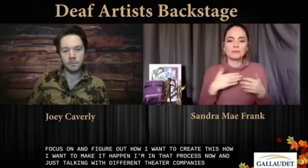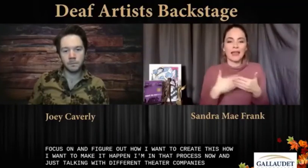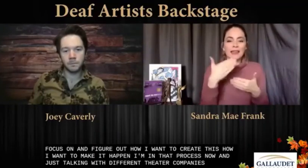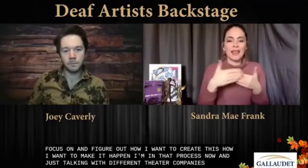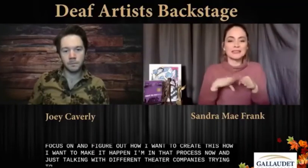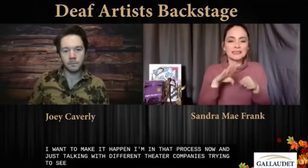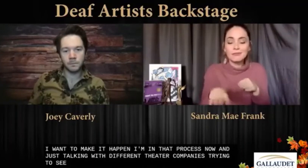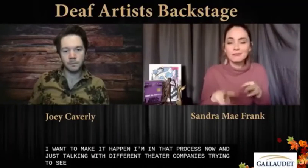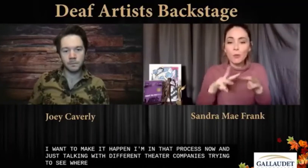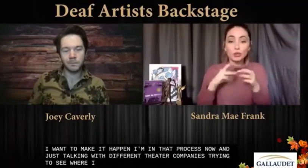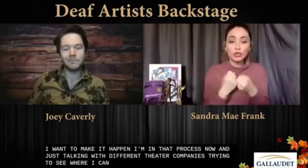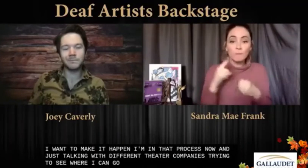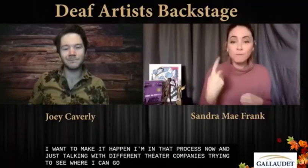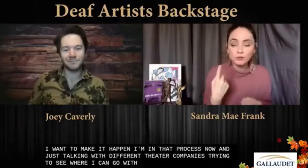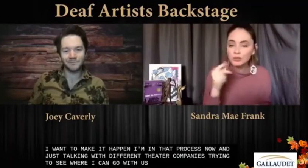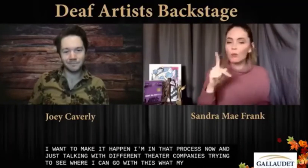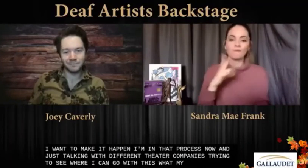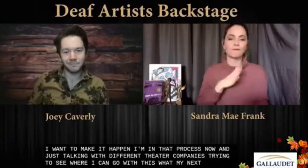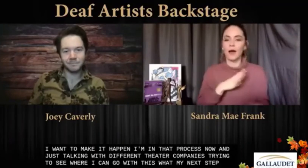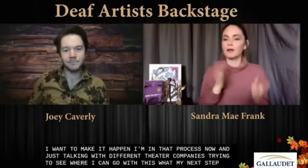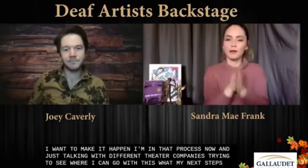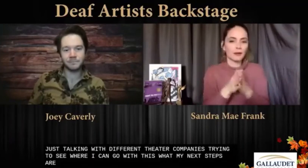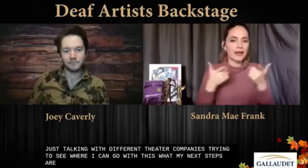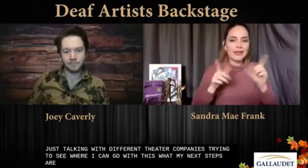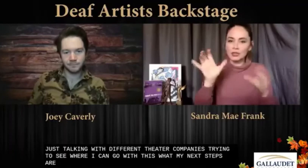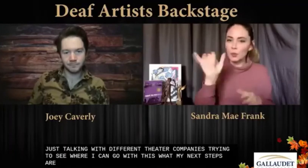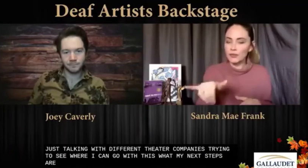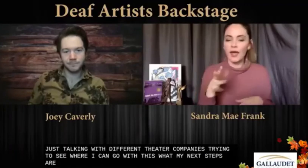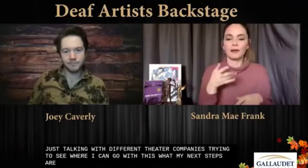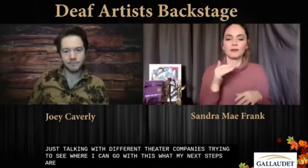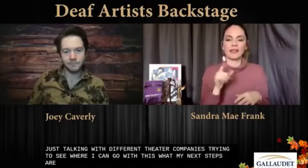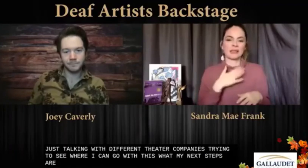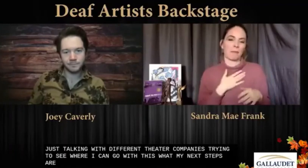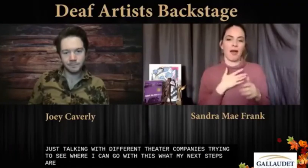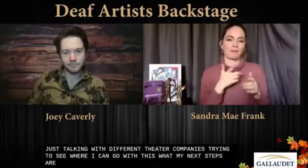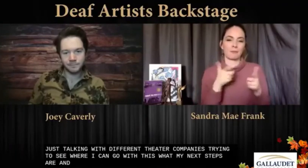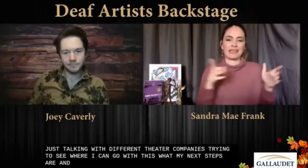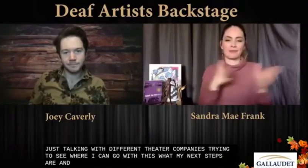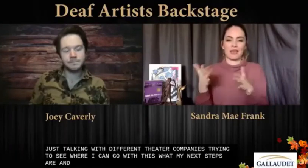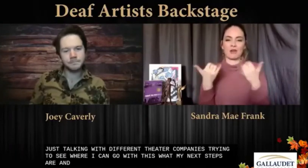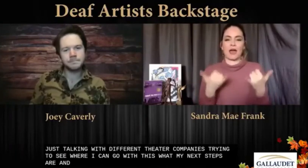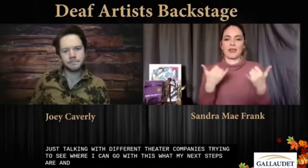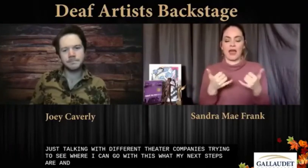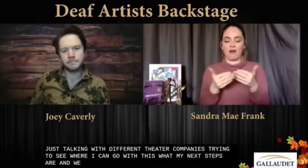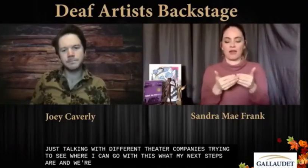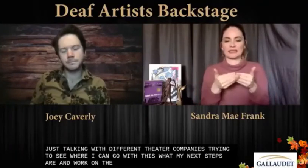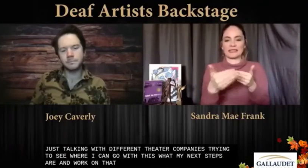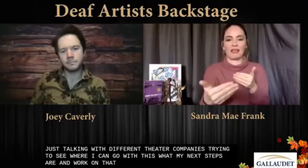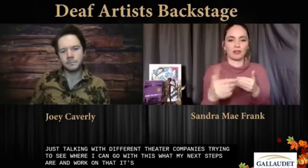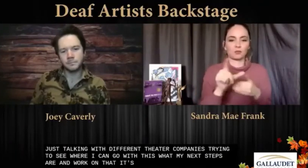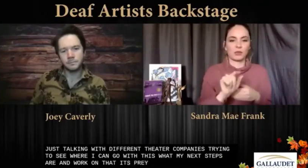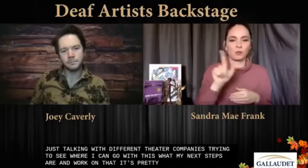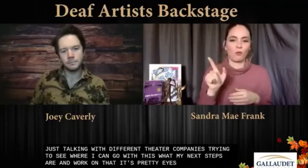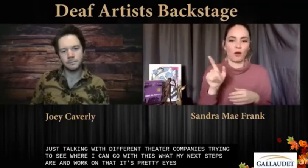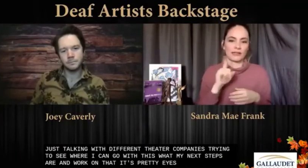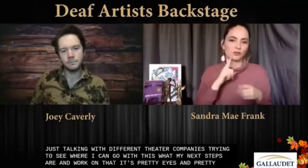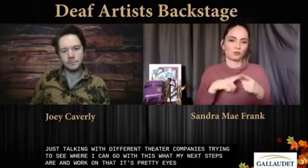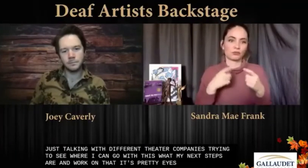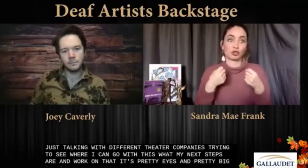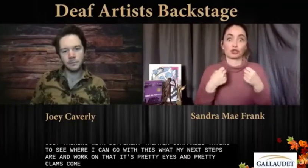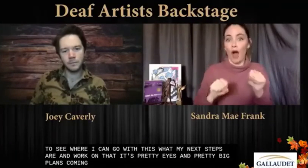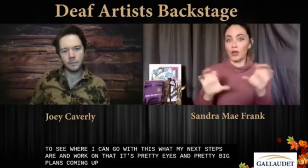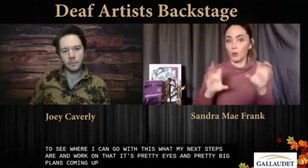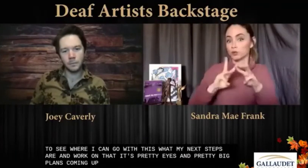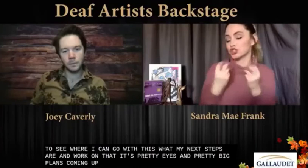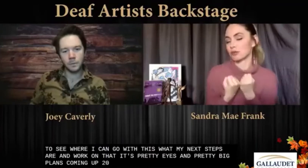trying to see where i can go with this what my next steps are and work on that it's pretty i have pretty big plans